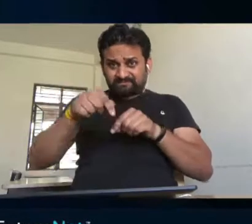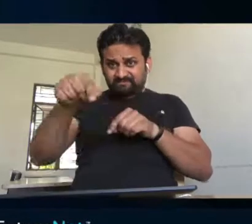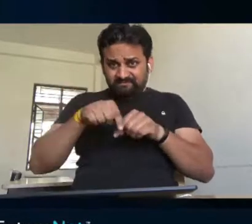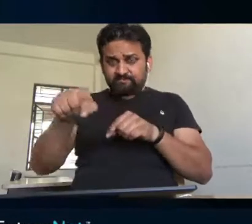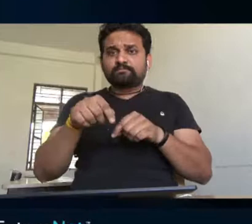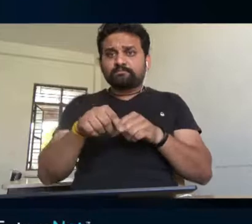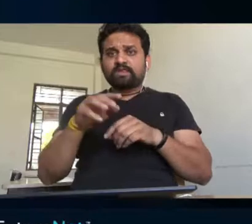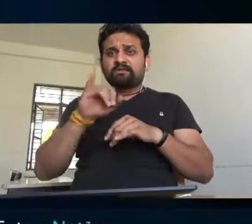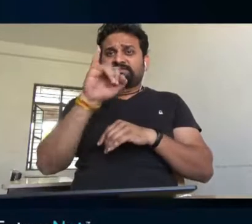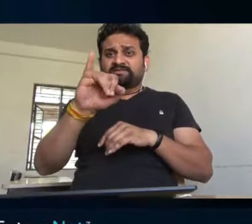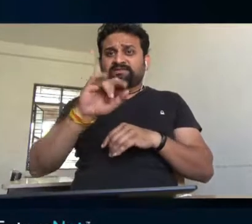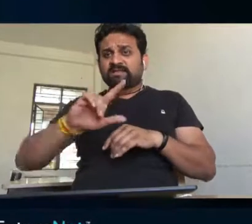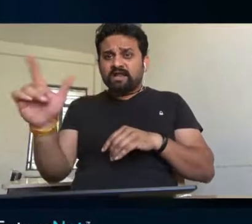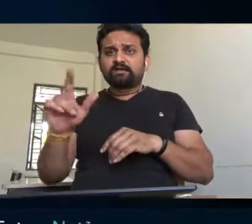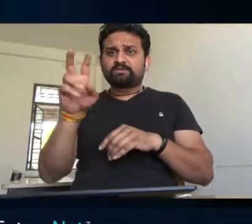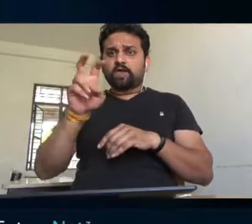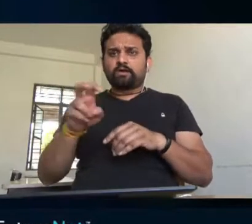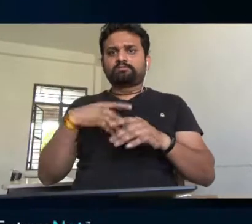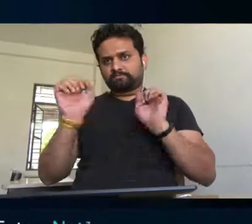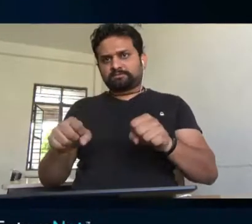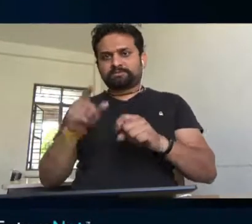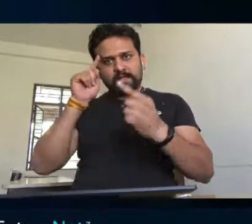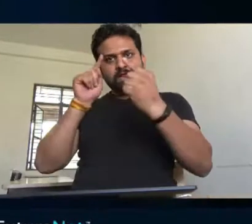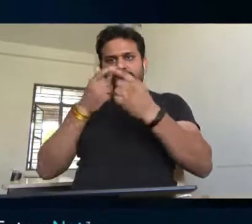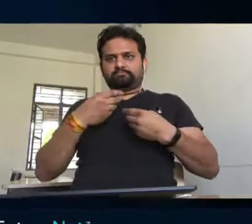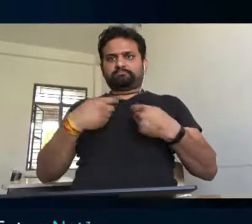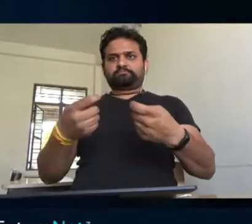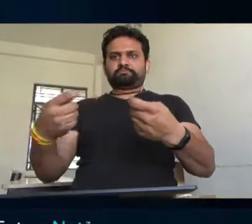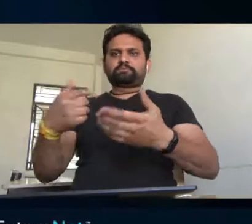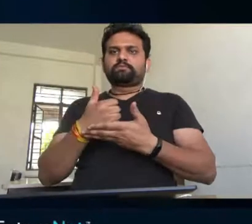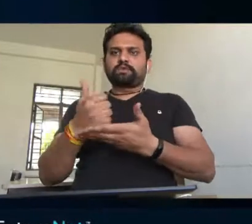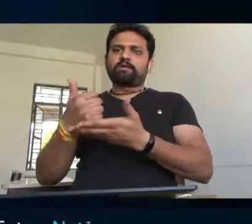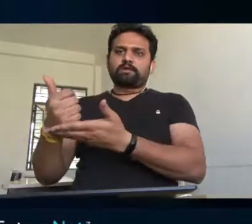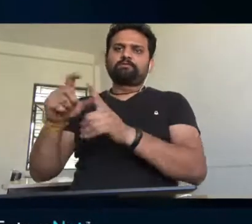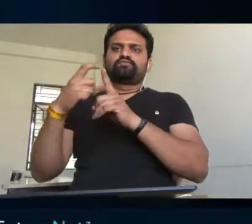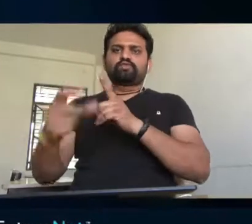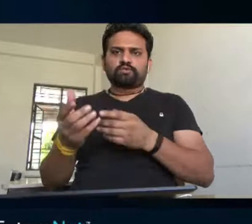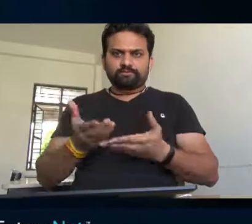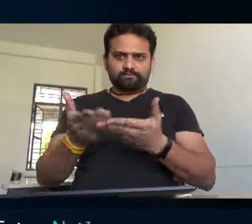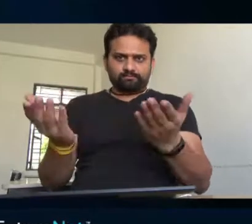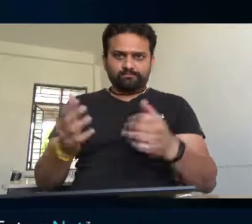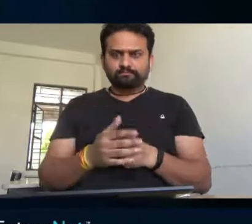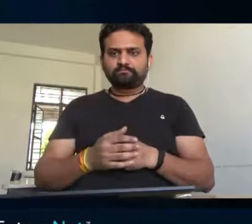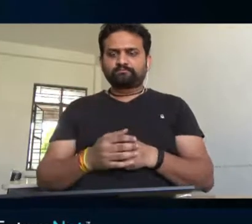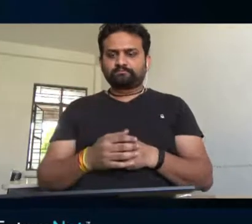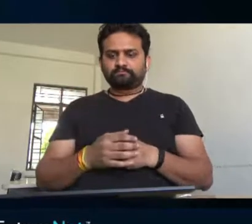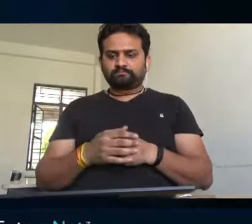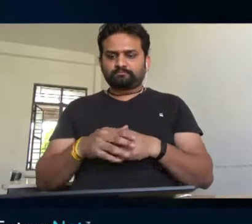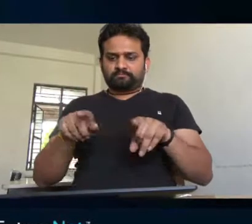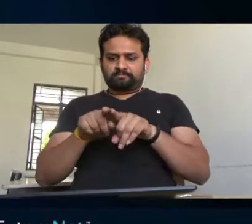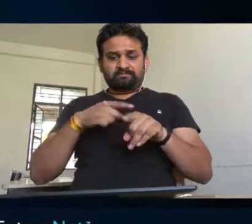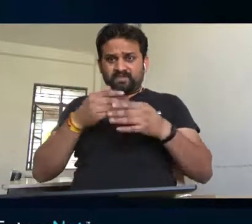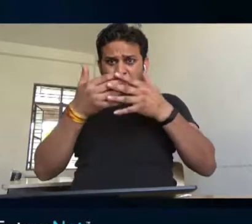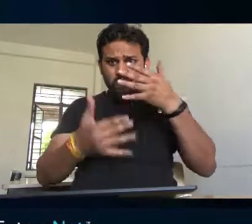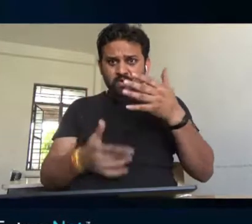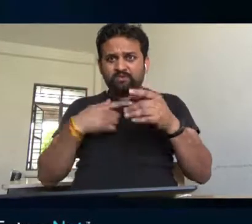animals, they can't help themselves. And they need help from a stable company. They have success. And we do only in the first